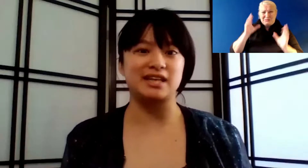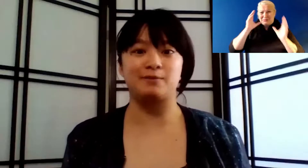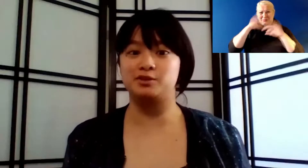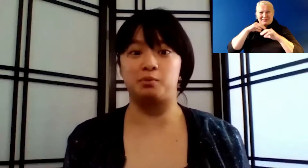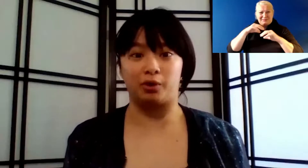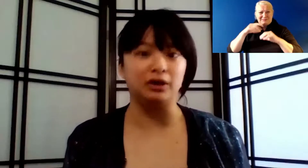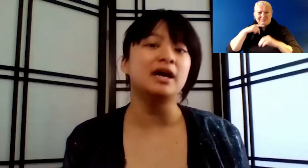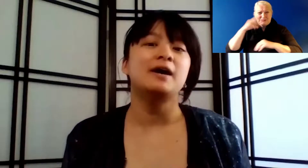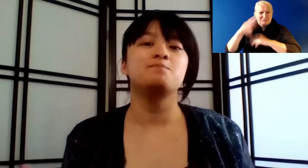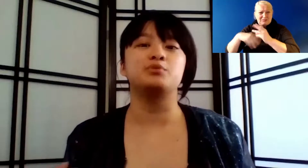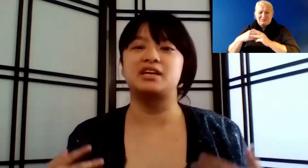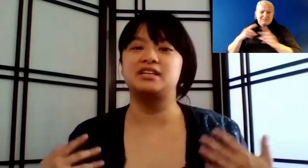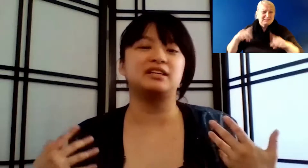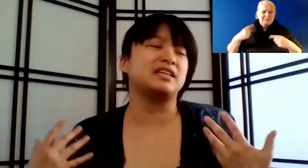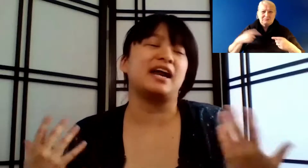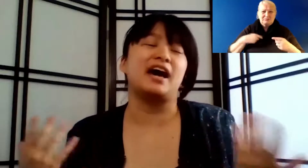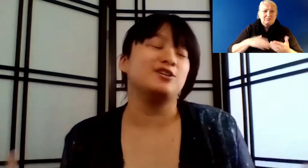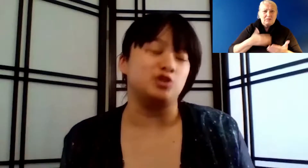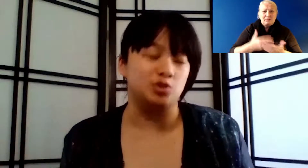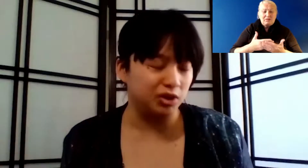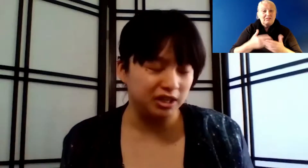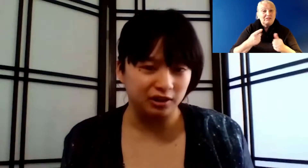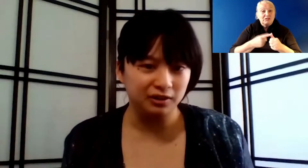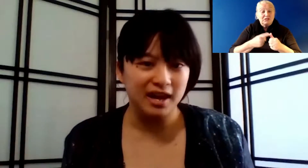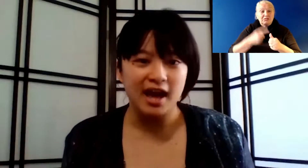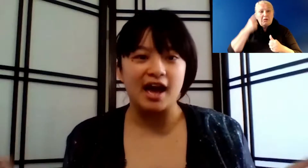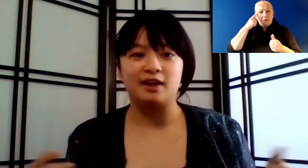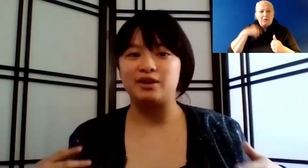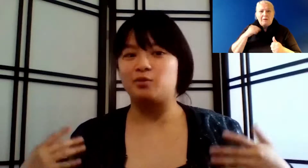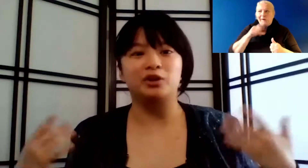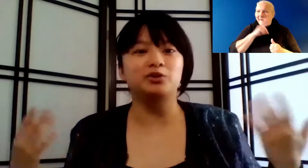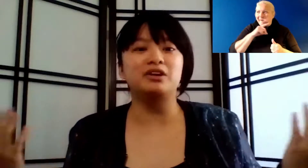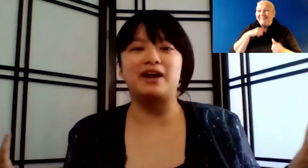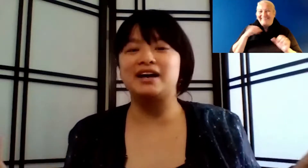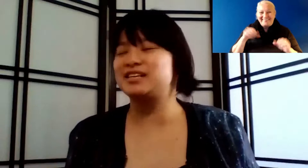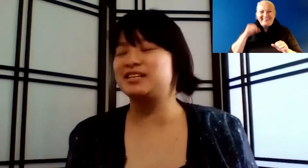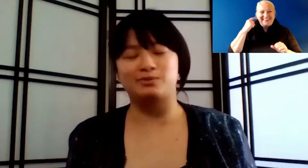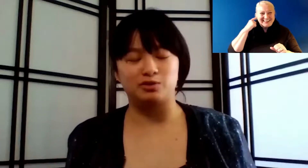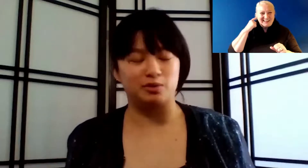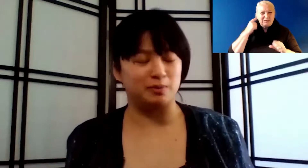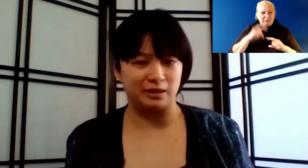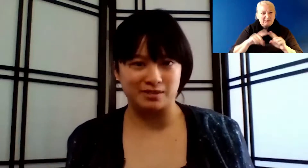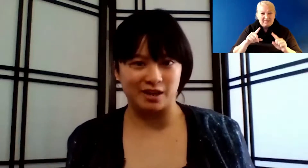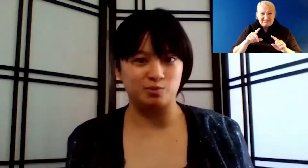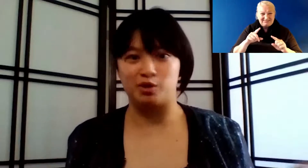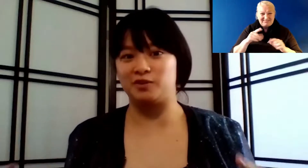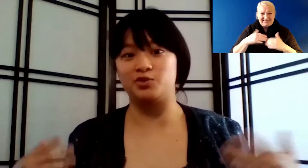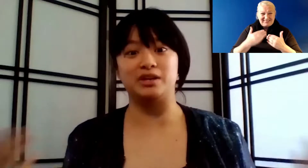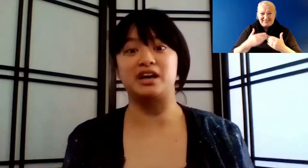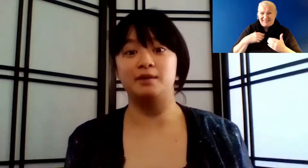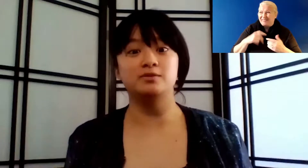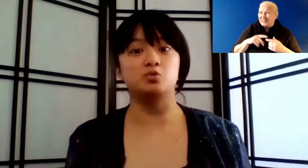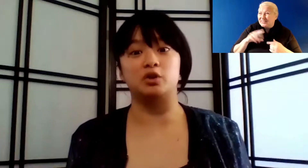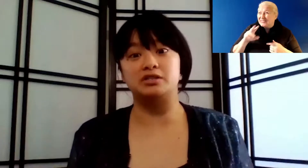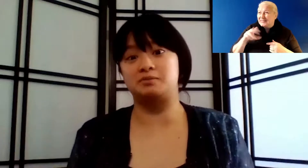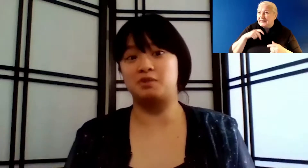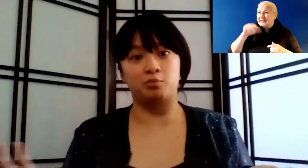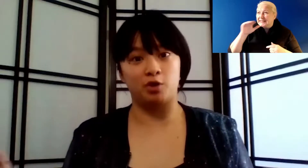was born, pretending that I too could hear, and wondering if asking someone to repeat themselves more than 3 times was